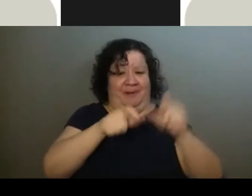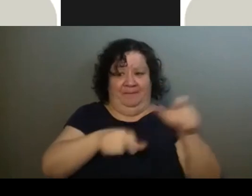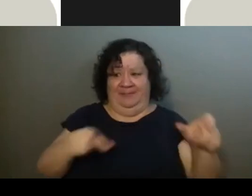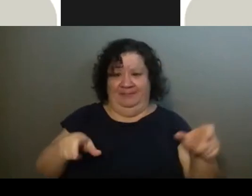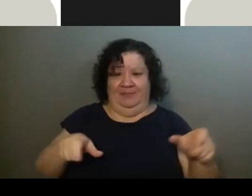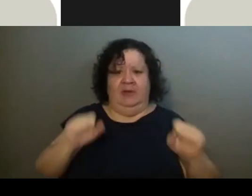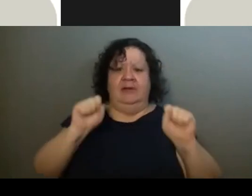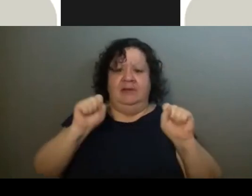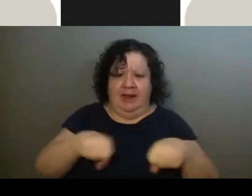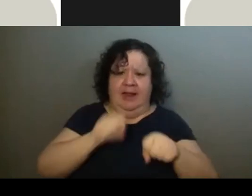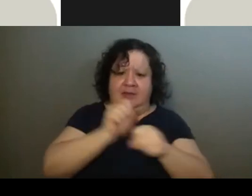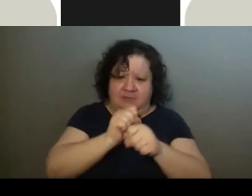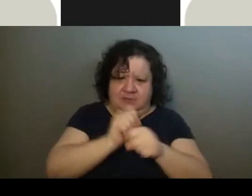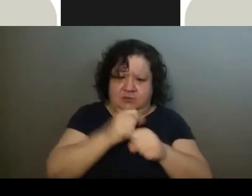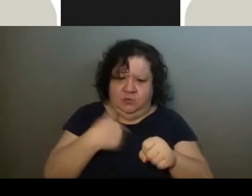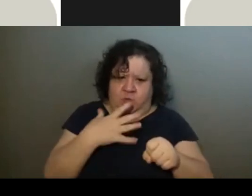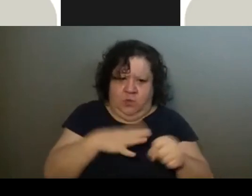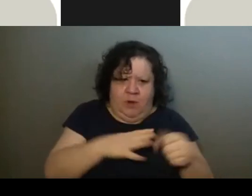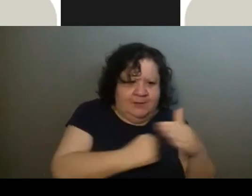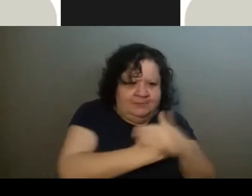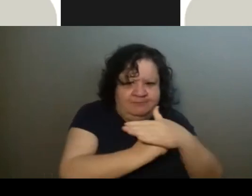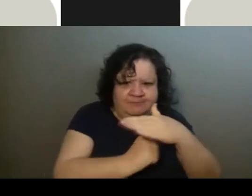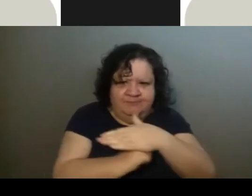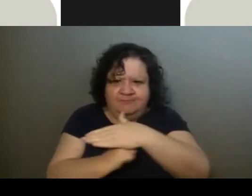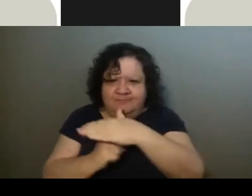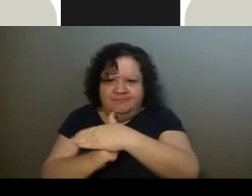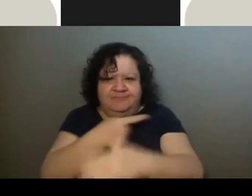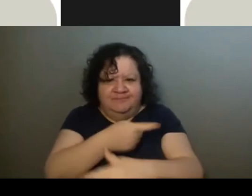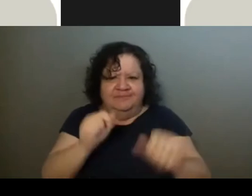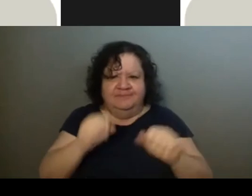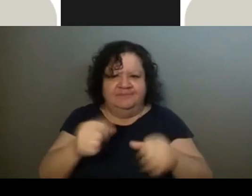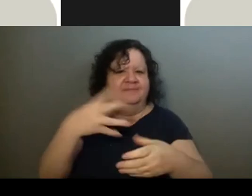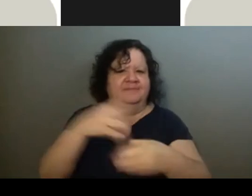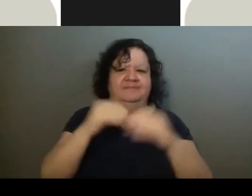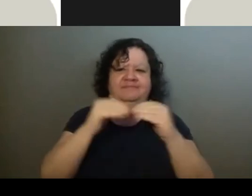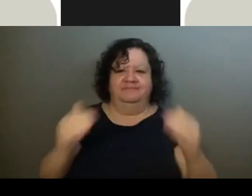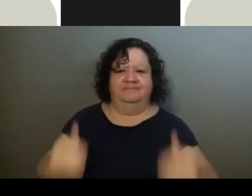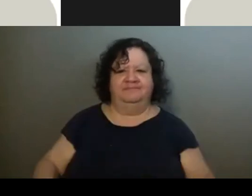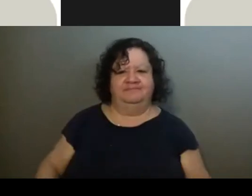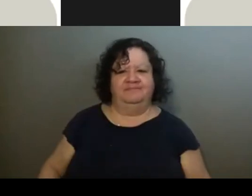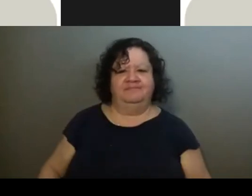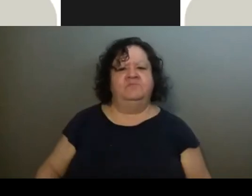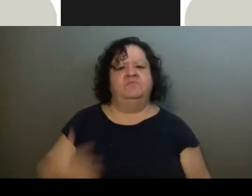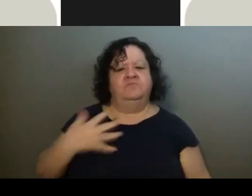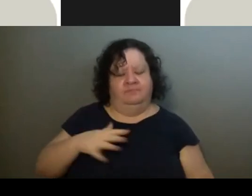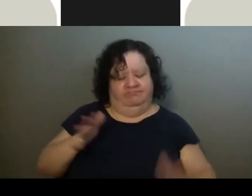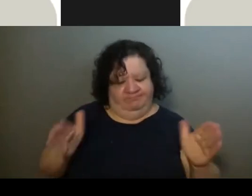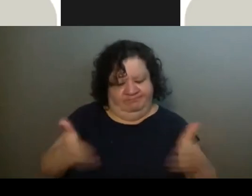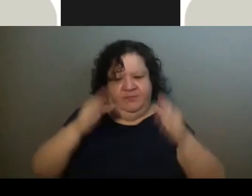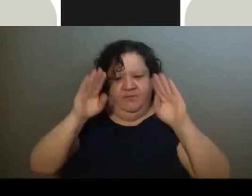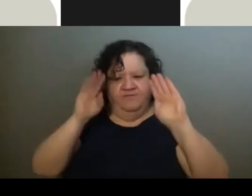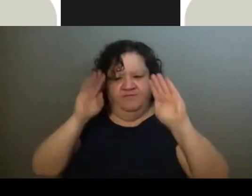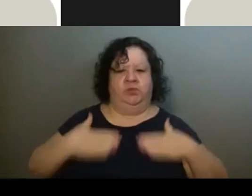agenda. We will promote a rights-based approach and the co-creation role of the people with disabilities in all development